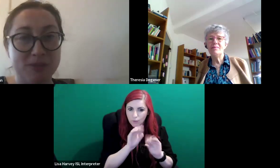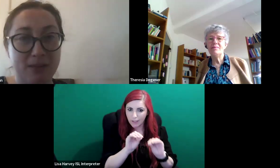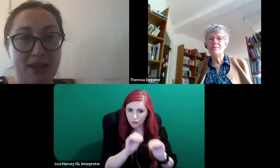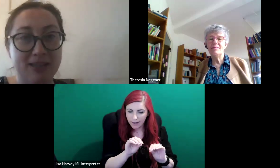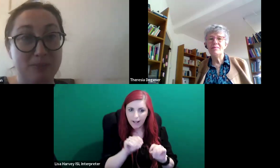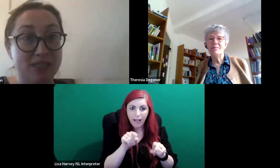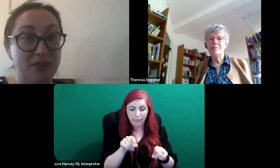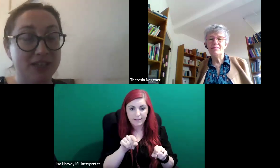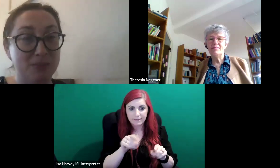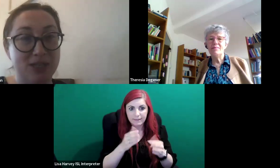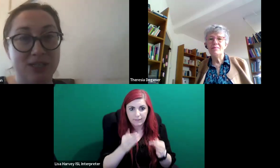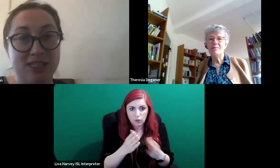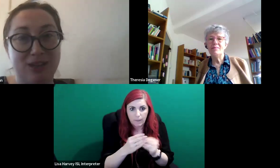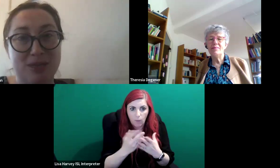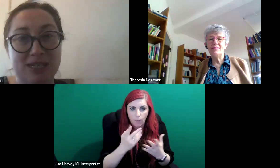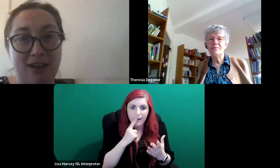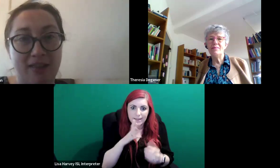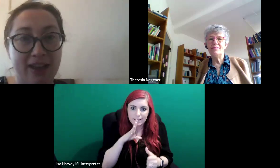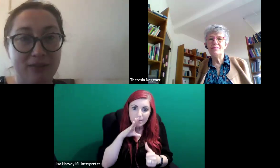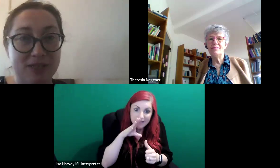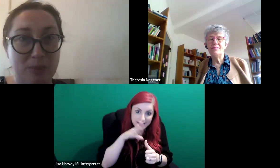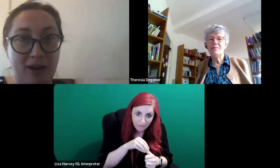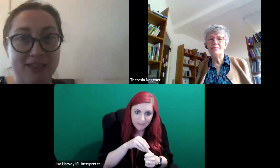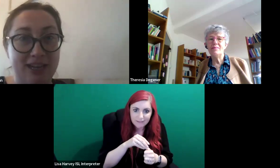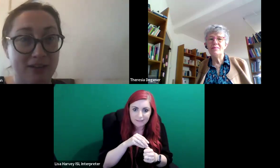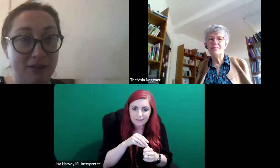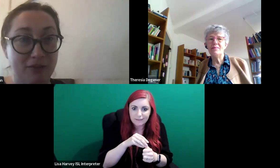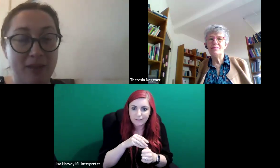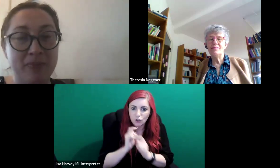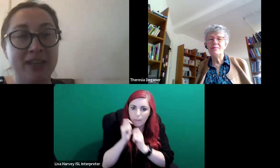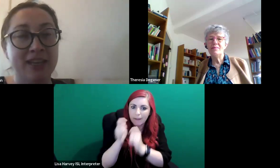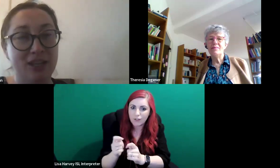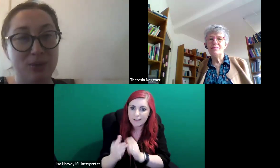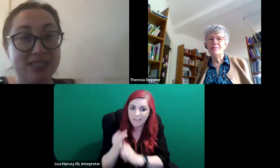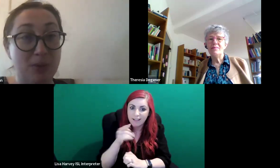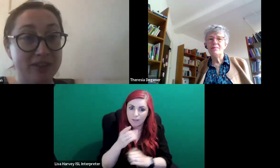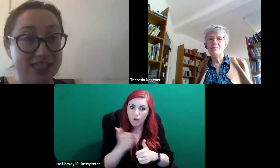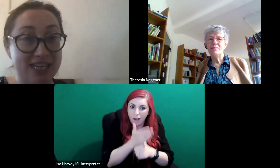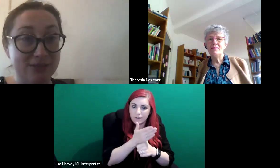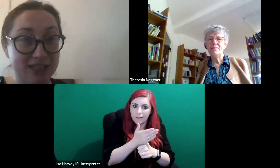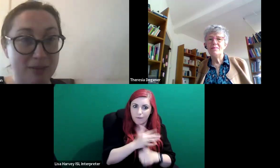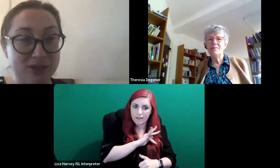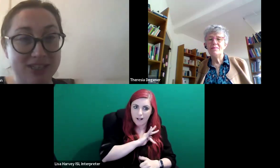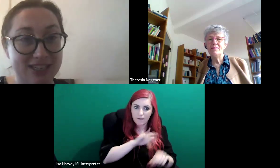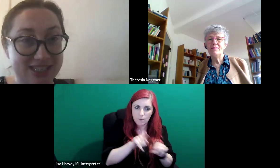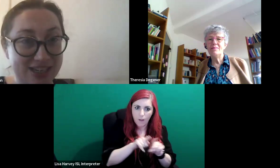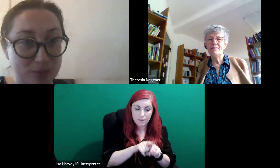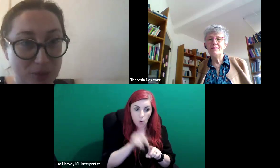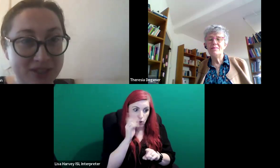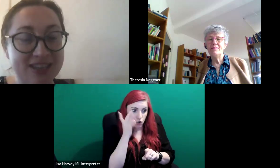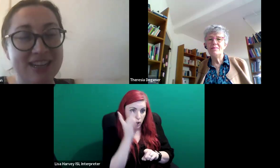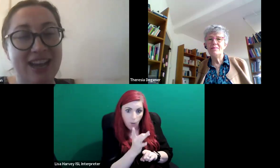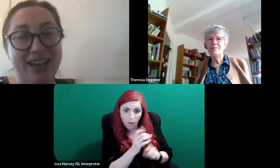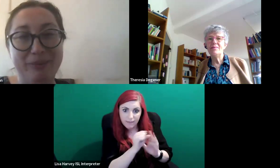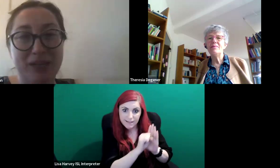where groups can make specific submission to the committee on that if it's a priority area for them. You will see what the state has written about it in its